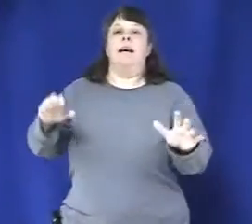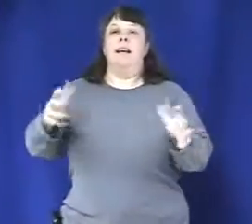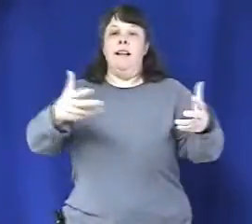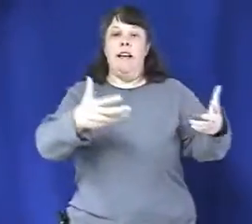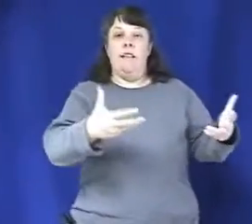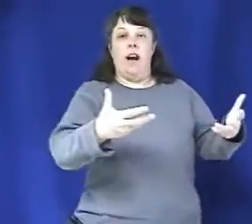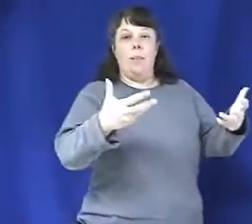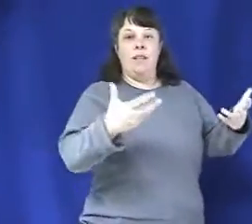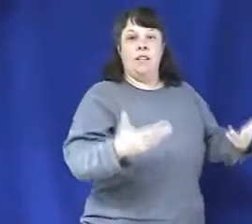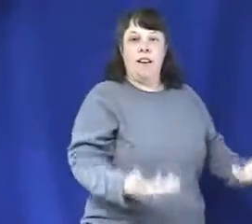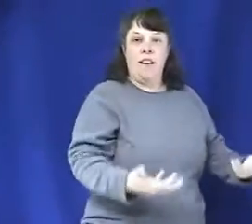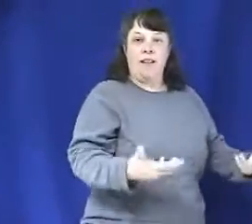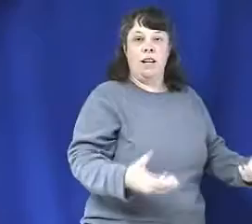Okay? The opposite of heavy,